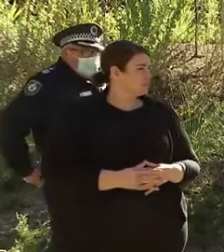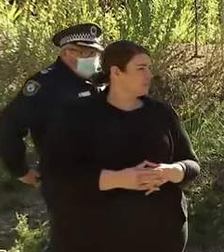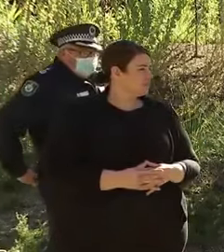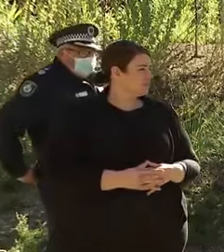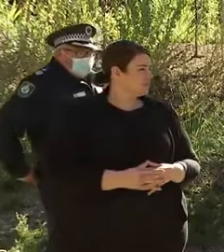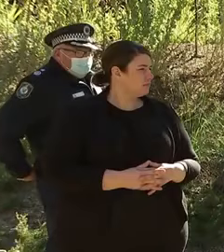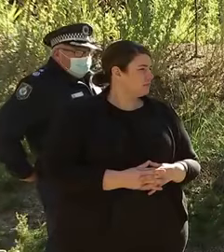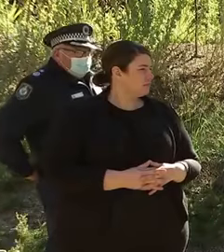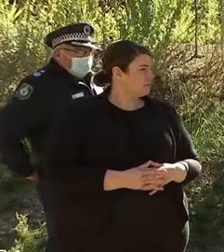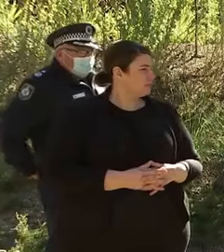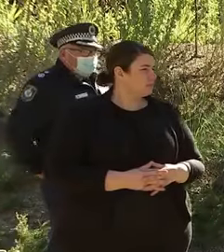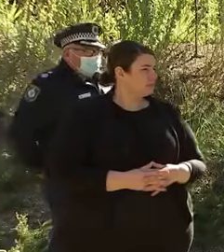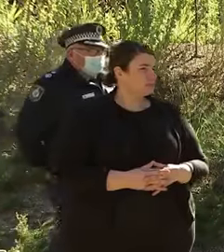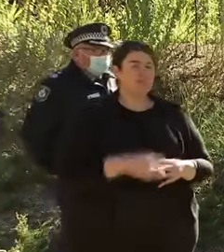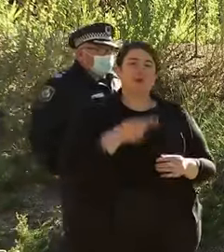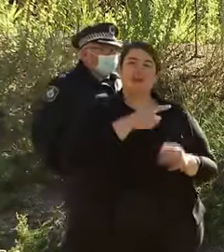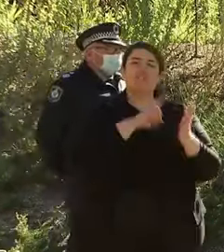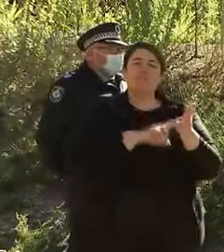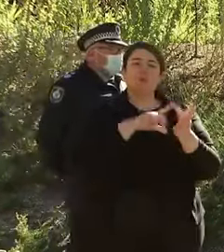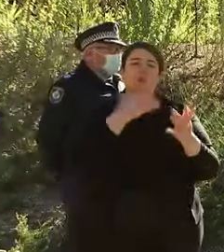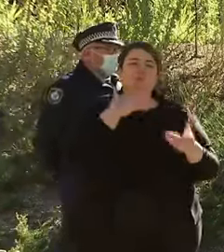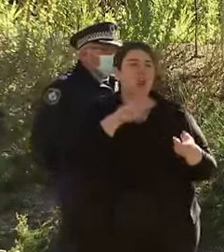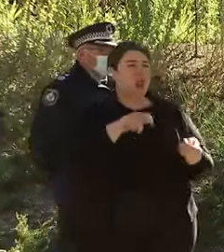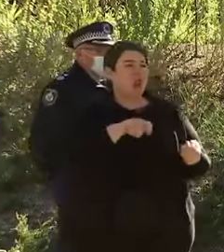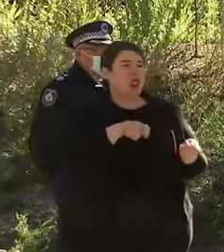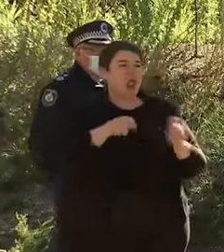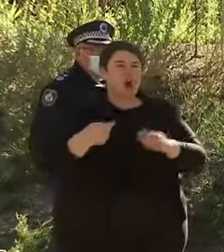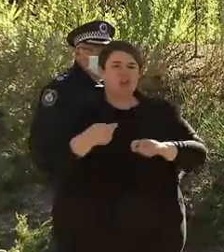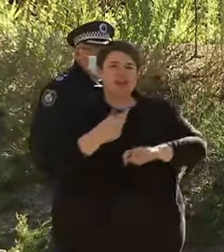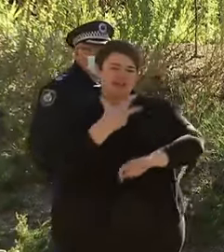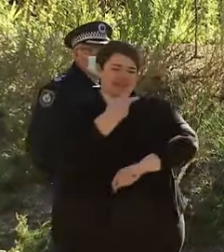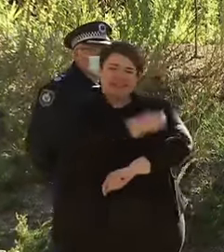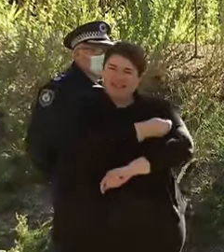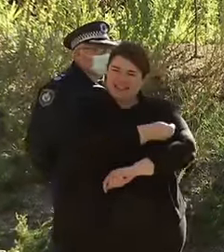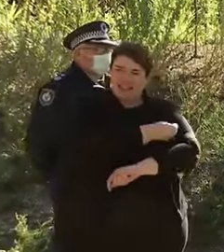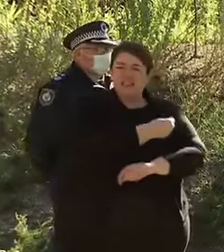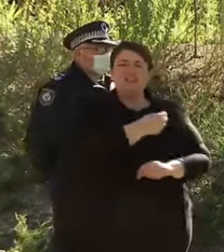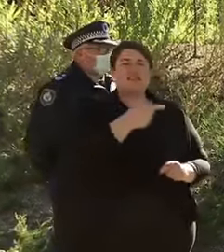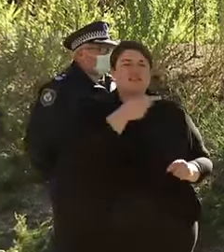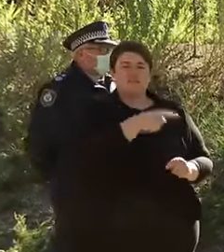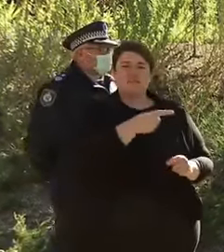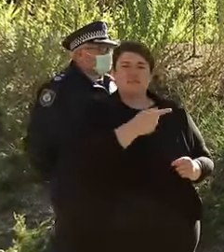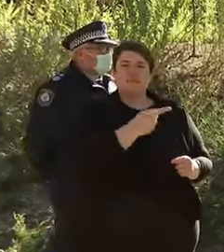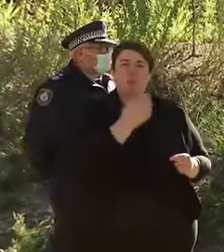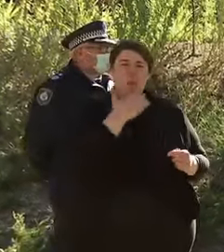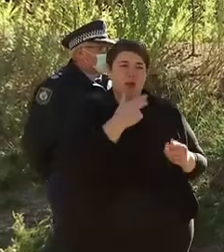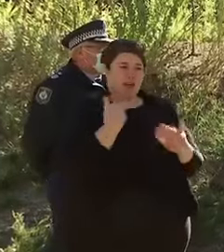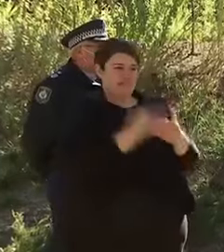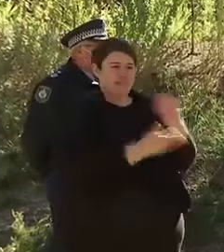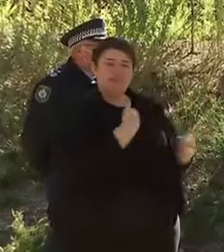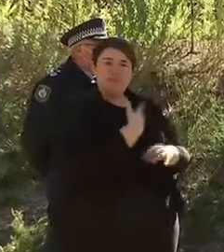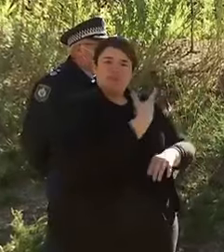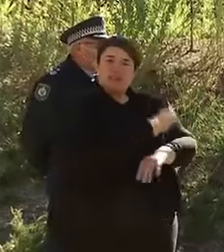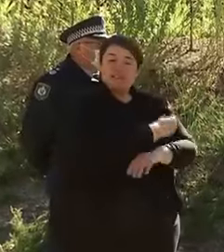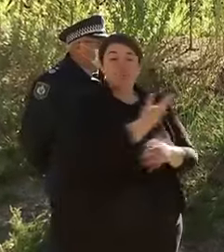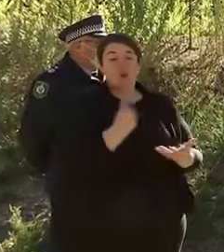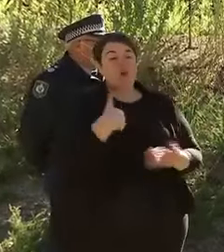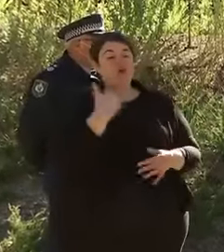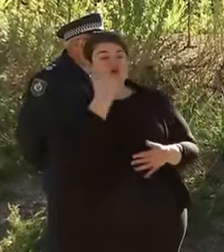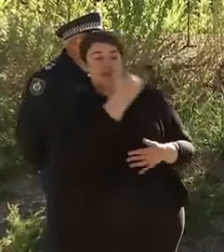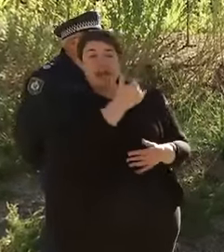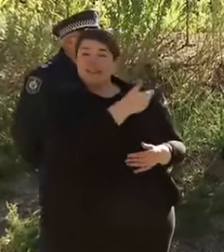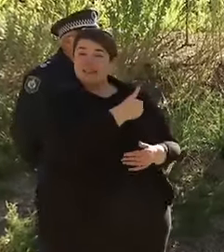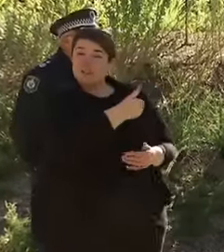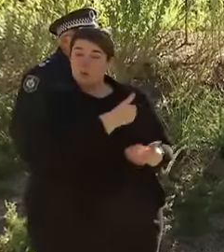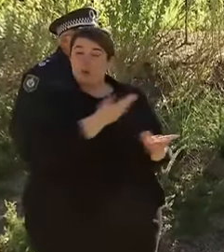and do you have the supply to maintain that? Oh, sorry, this is the last question. In relation to vaccines, certainly when I asked this morning, we haven't